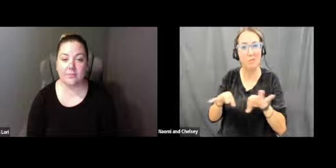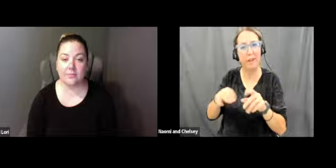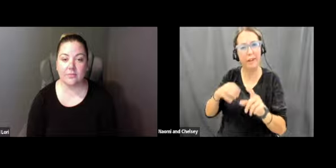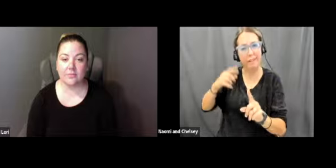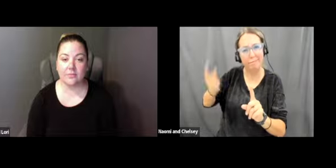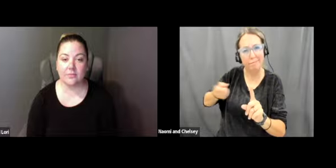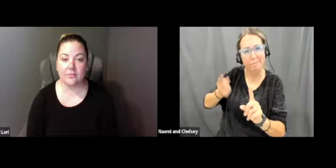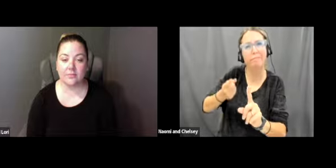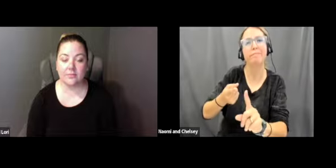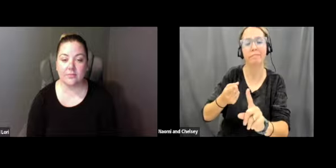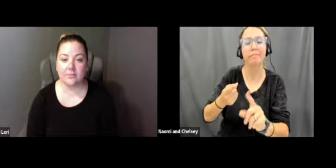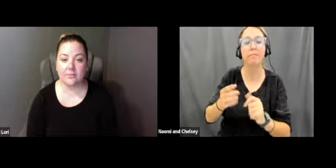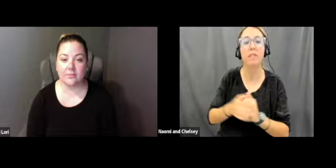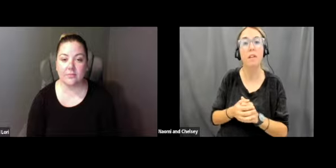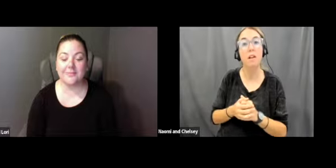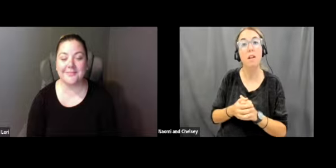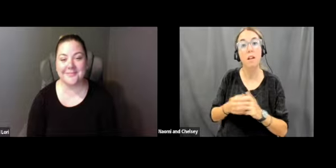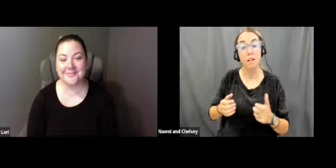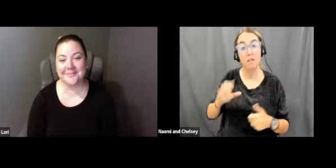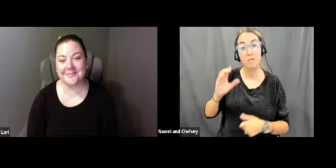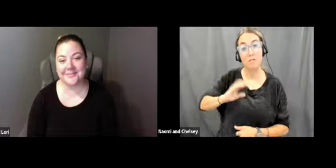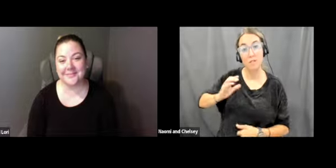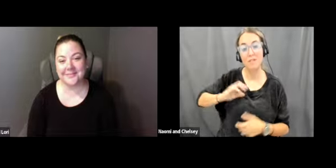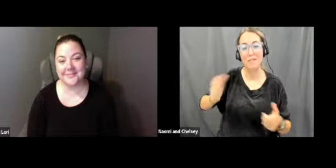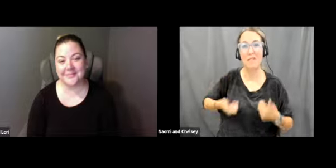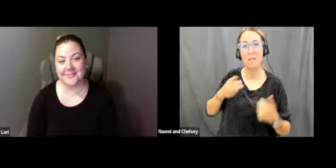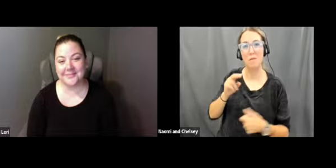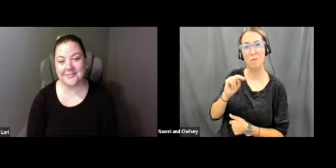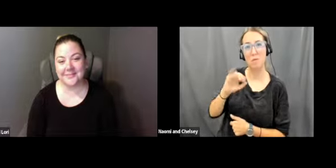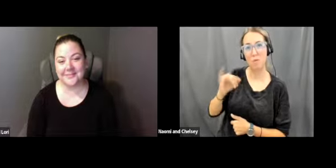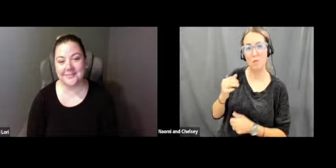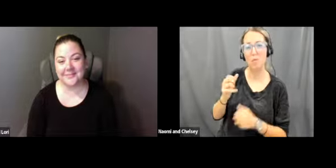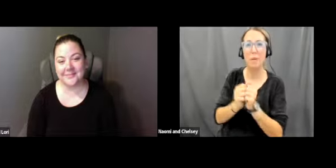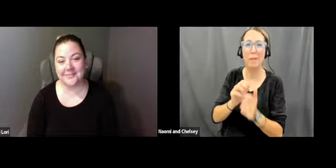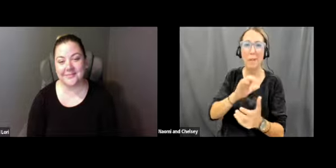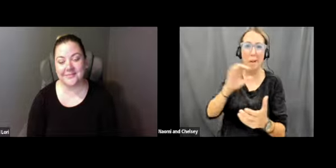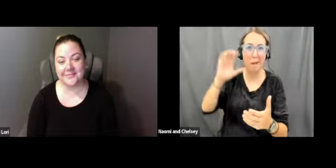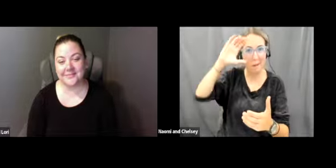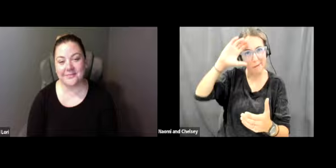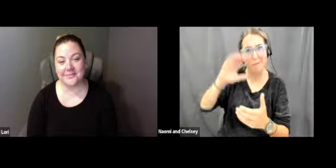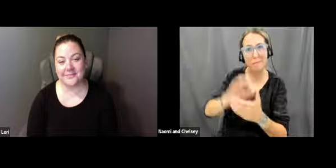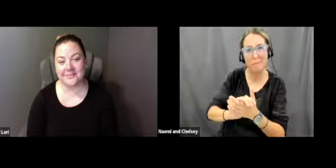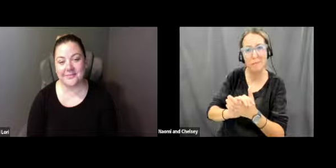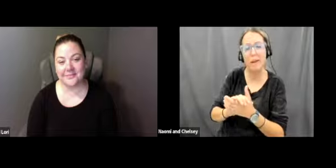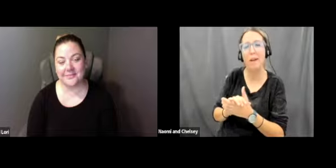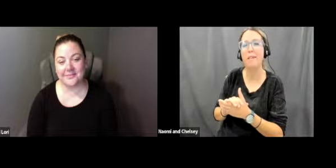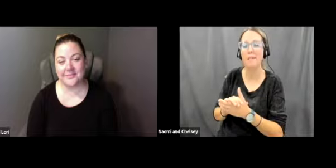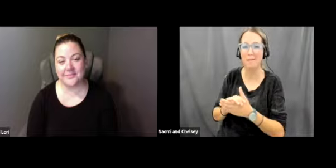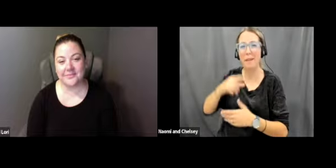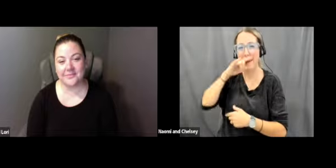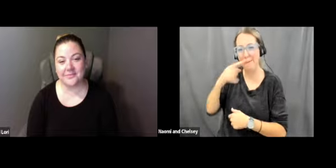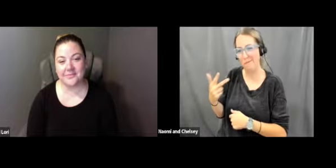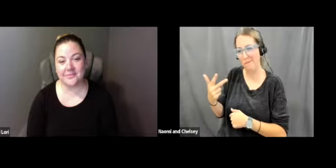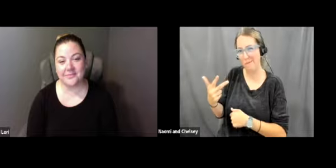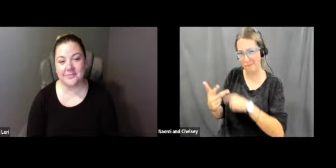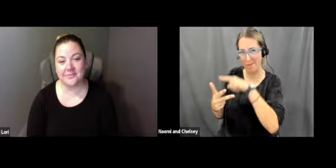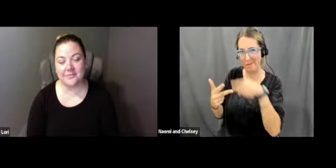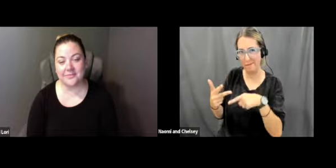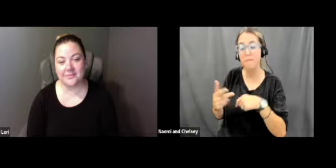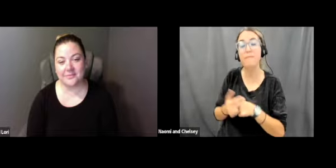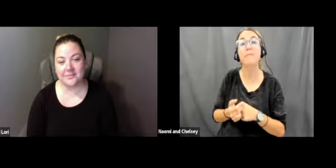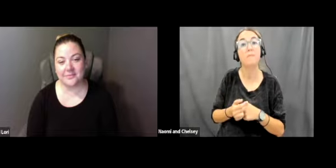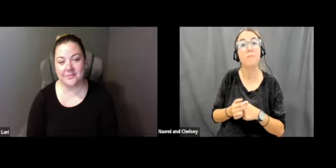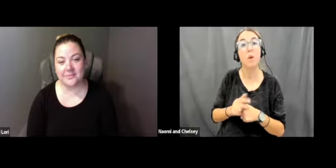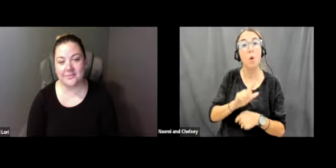with her husband and 3 kids who are growing up way too fast. Together, Lori and Chelsey host the signspace.net, an